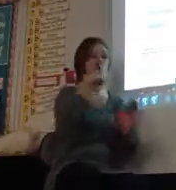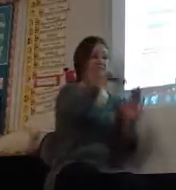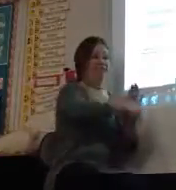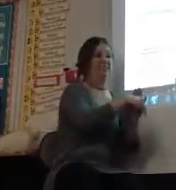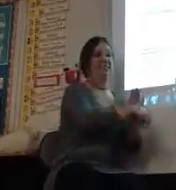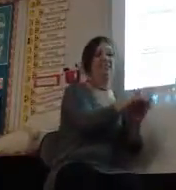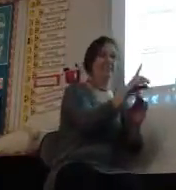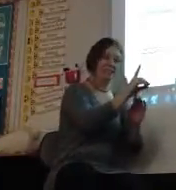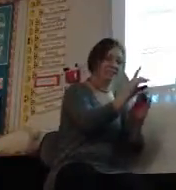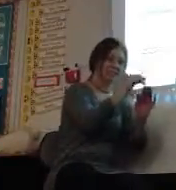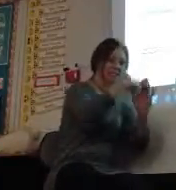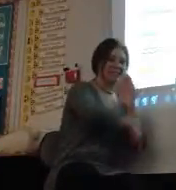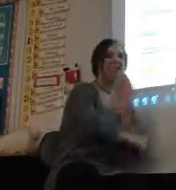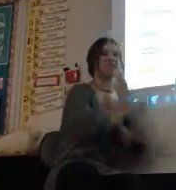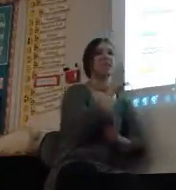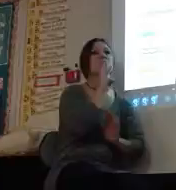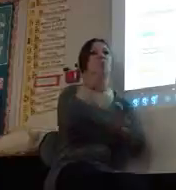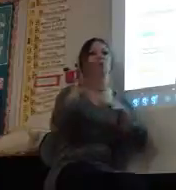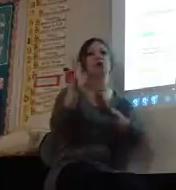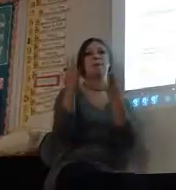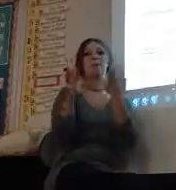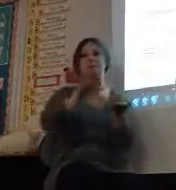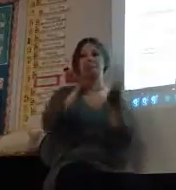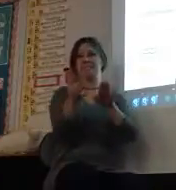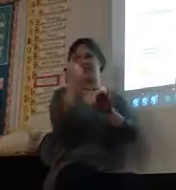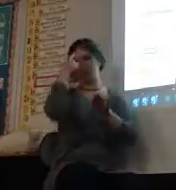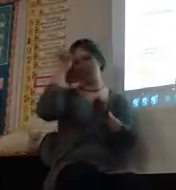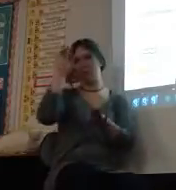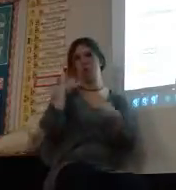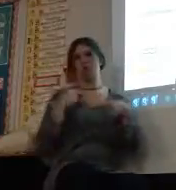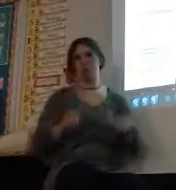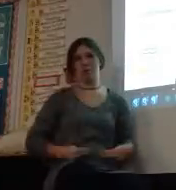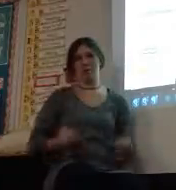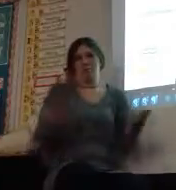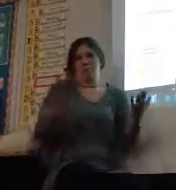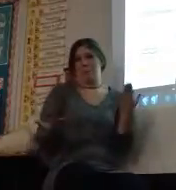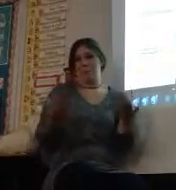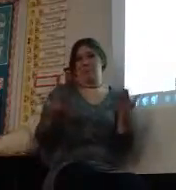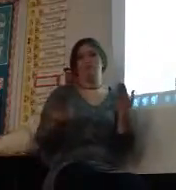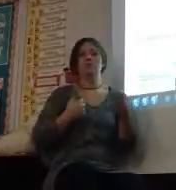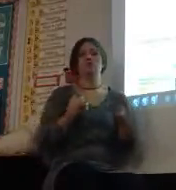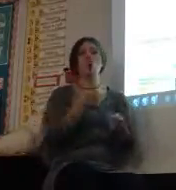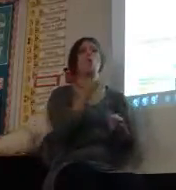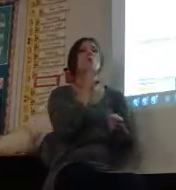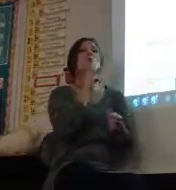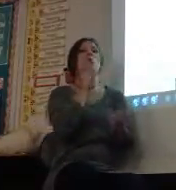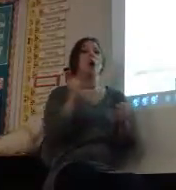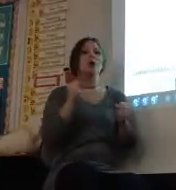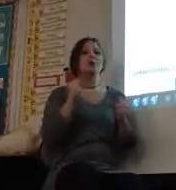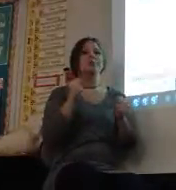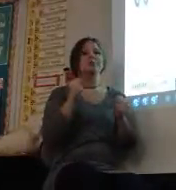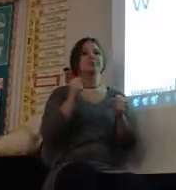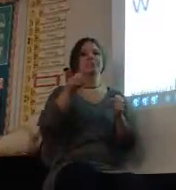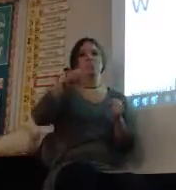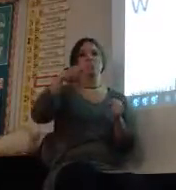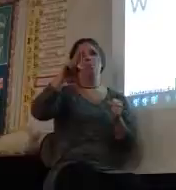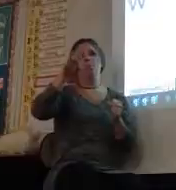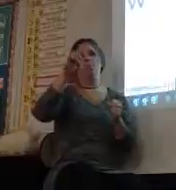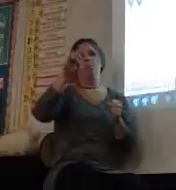even deadly for humans. A scuba diver's biggest enemy is water pressure. That's the force of the water pressing on